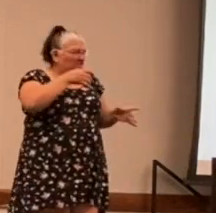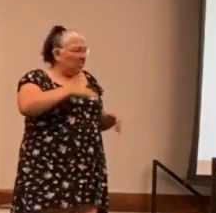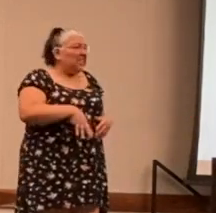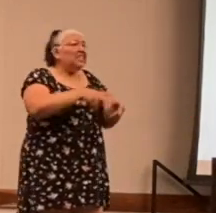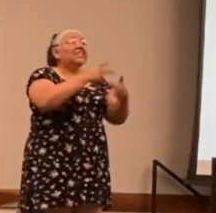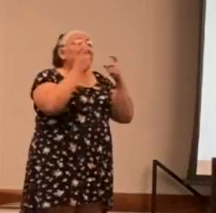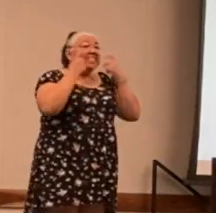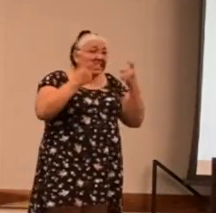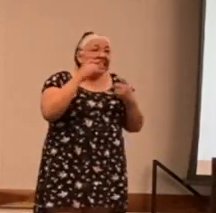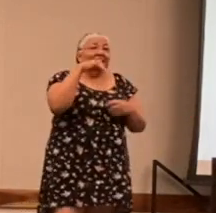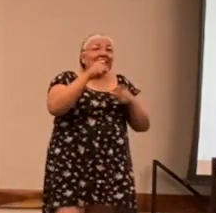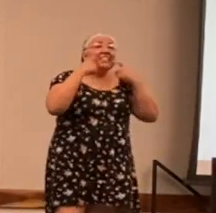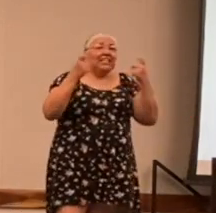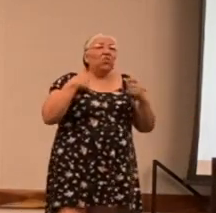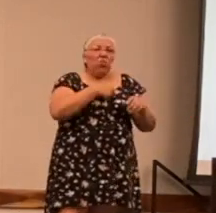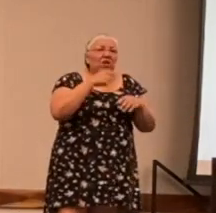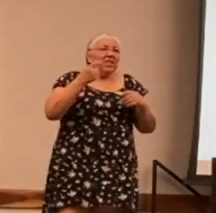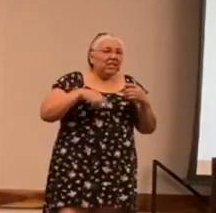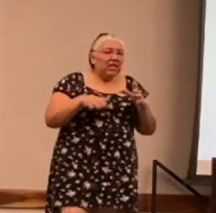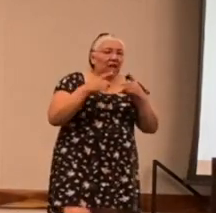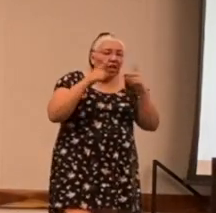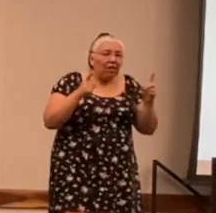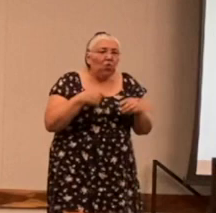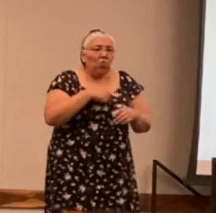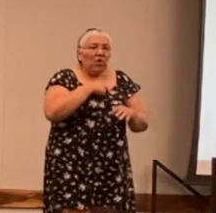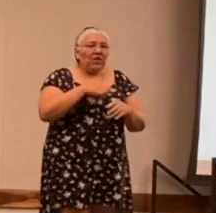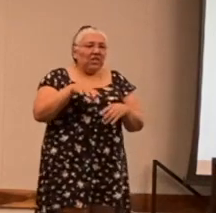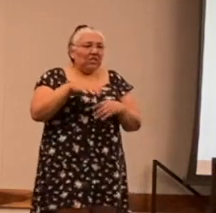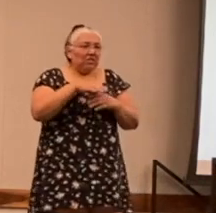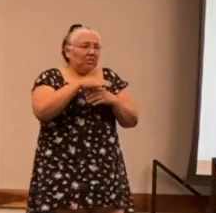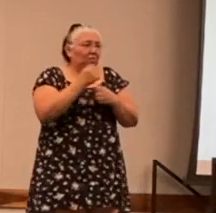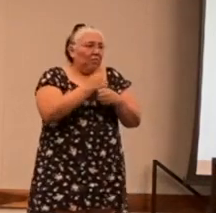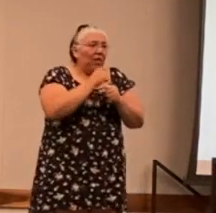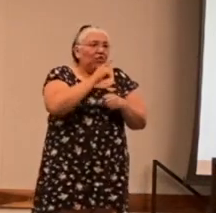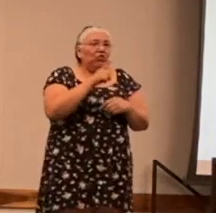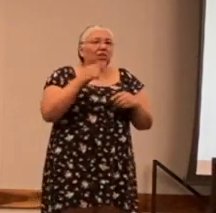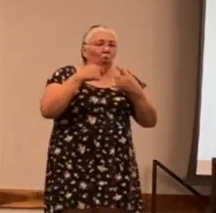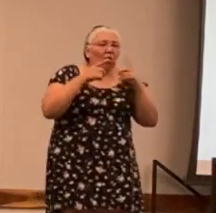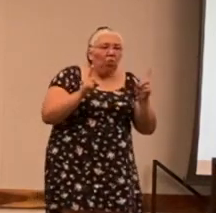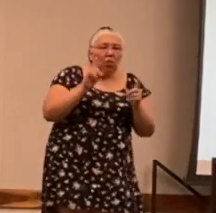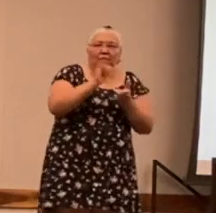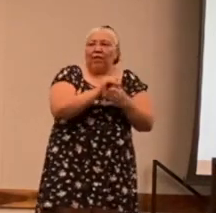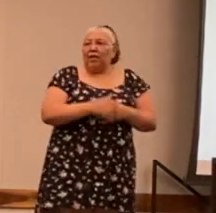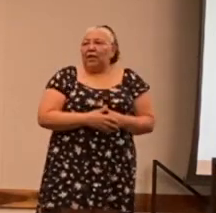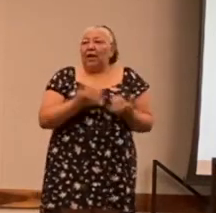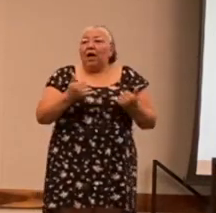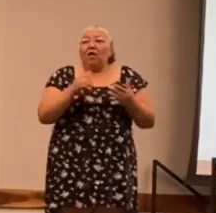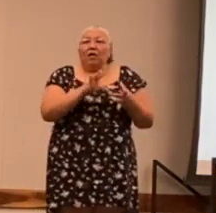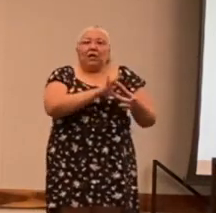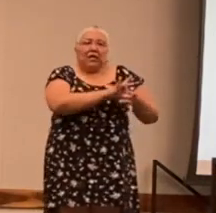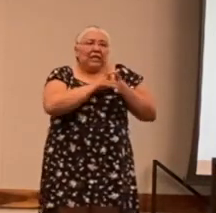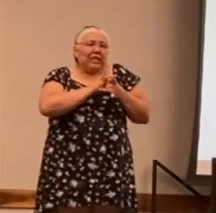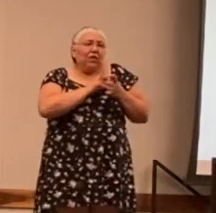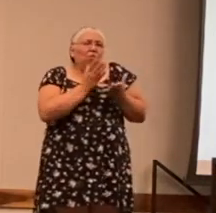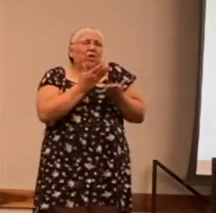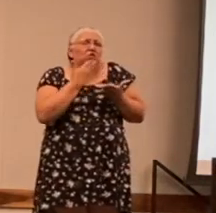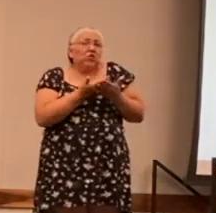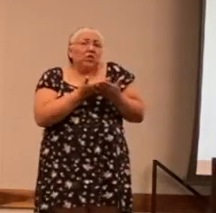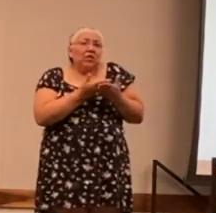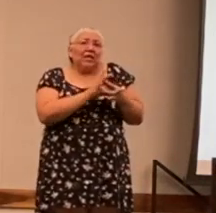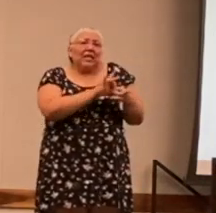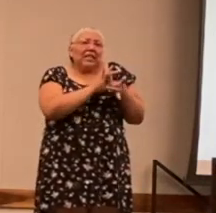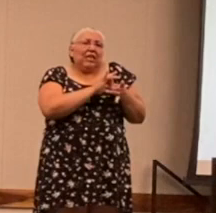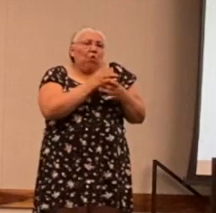is sin, and we need to call it out. Evil is evil, and we need to call it out. And here's what he also says. It says, cling to what is good. The word cling